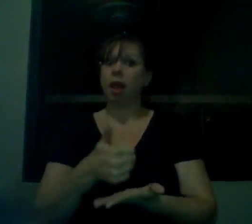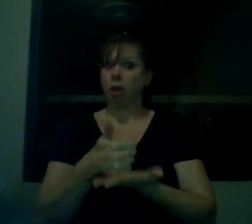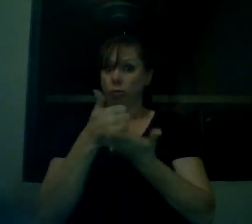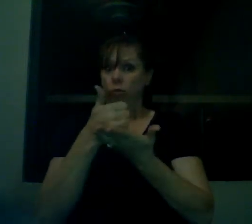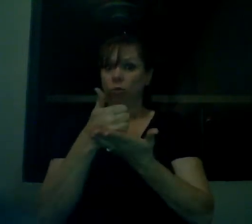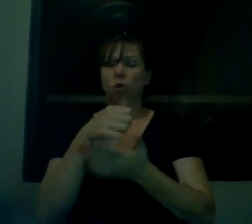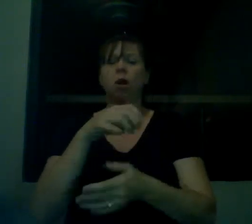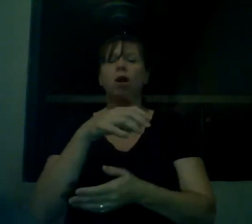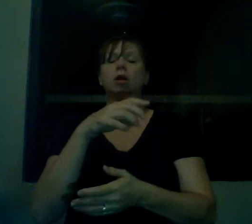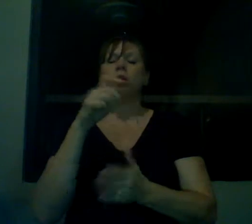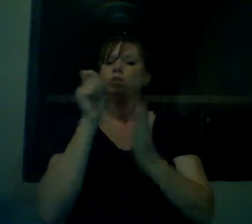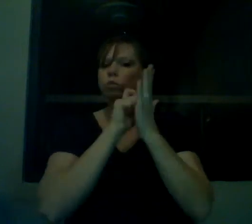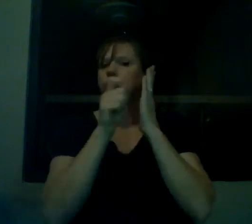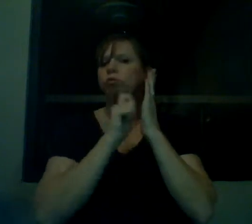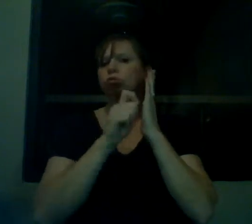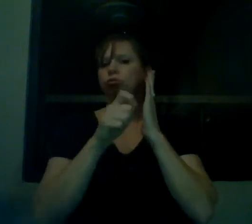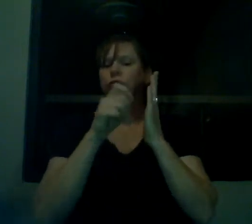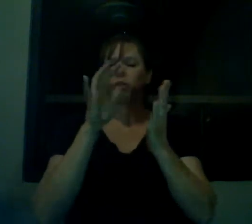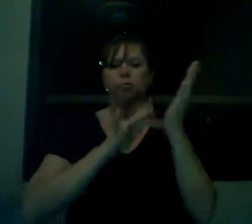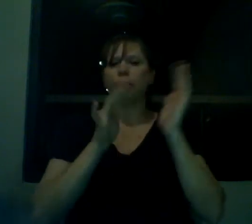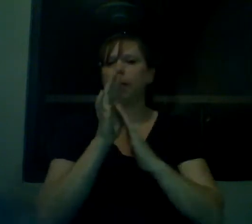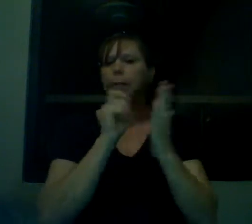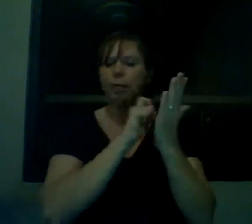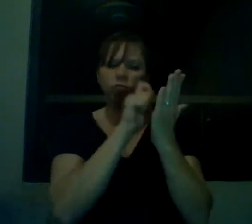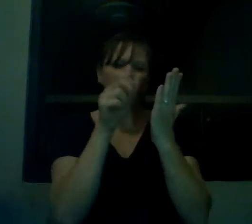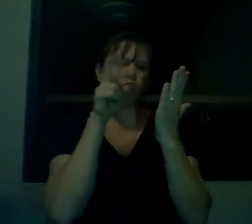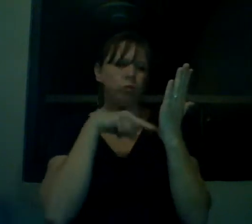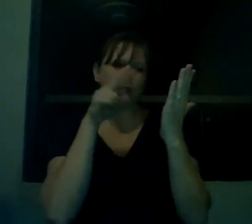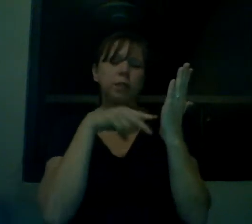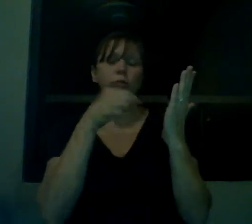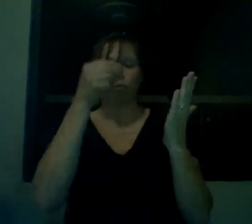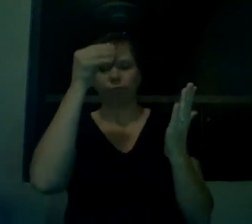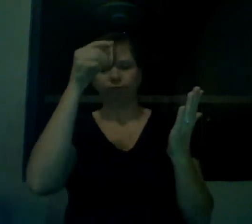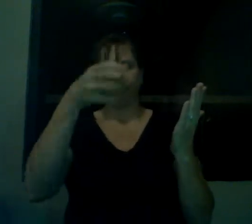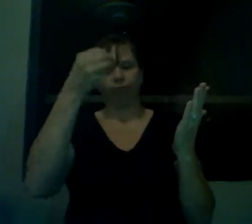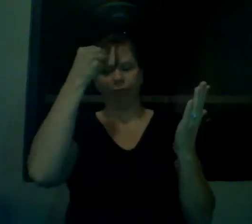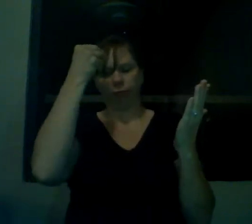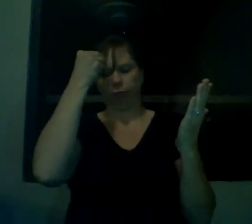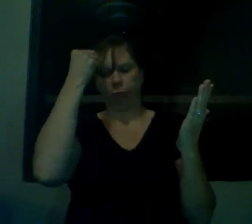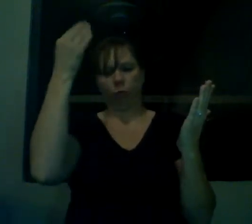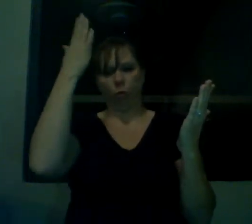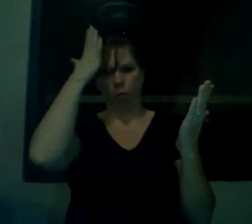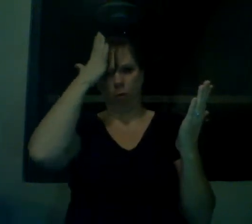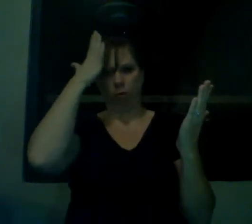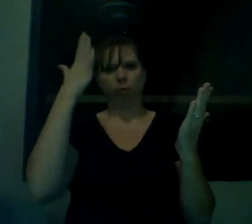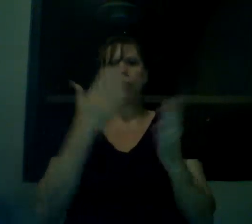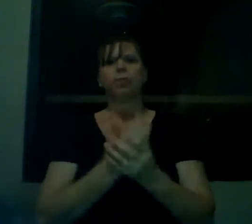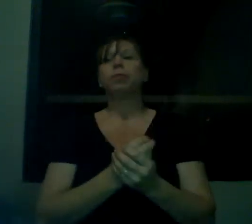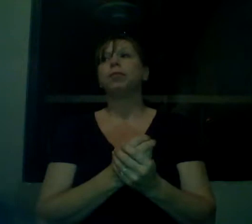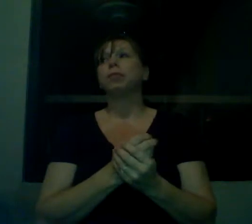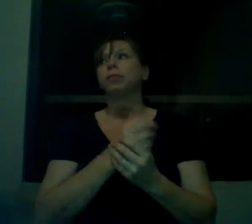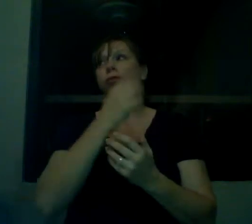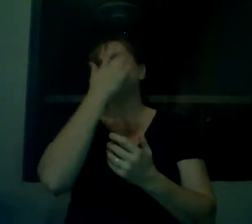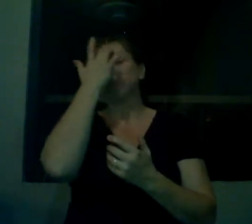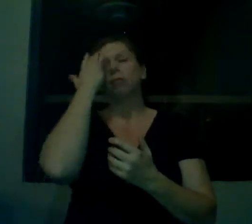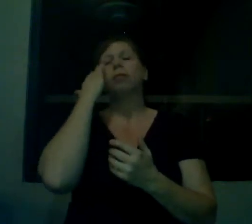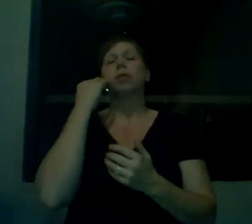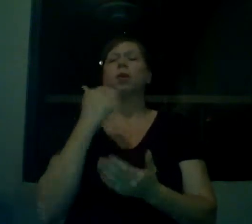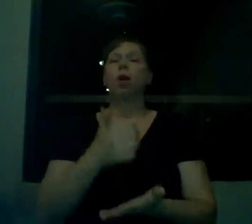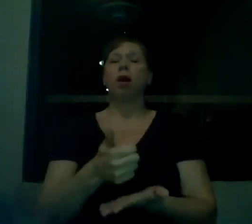scripture and actually be able to have fellowship and talk to people in return about it. And so even though you may